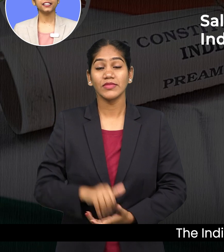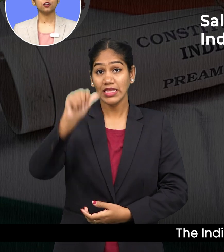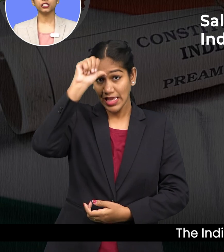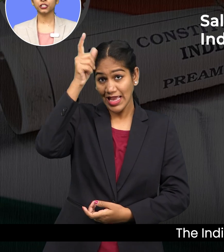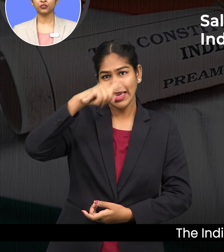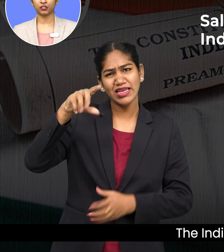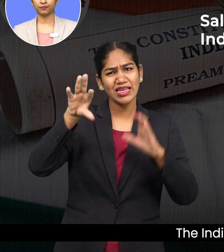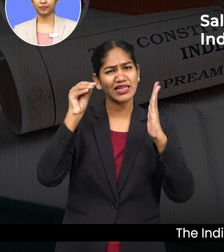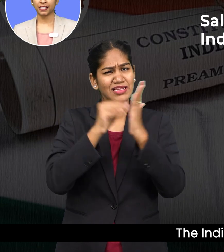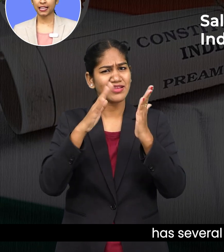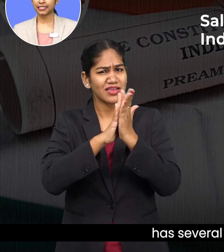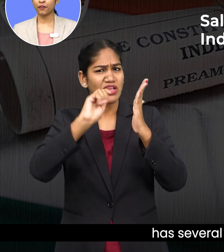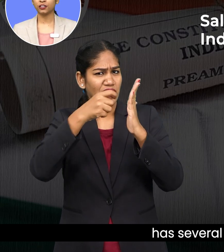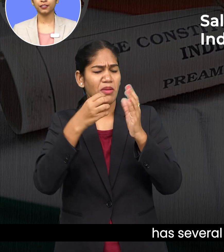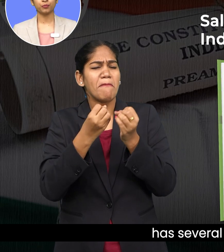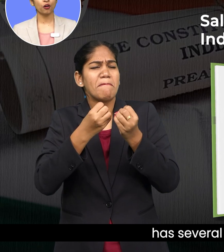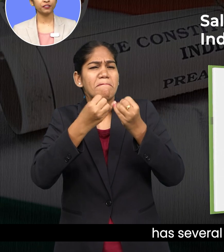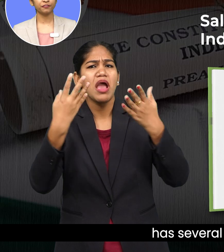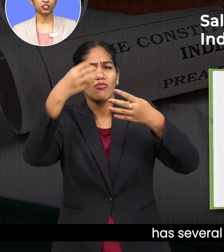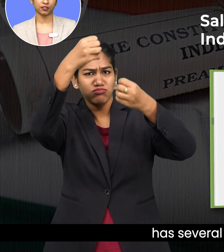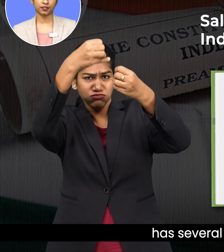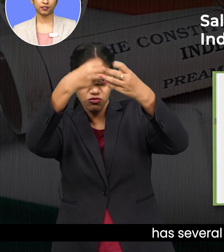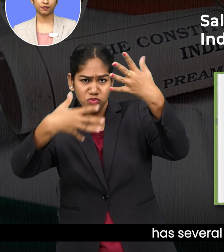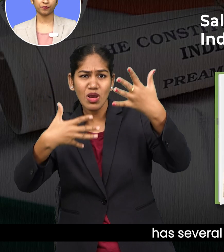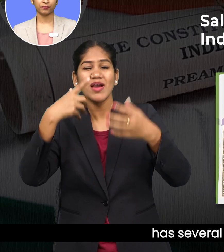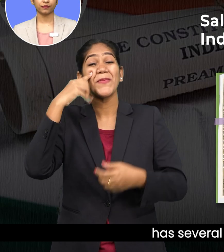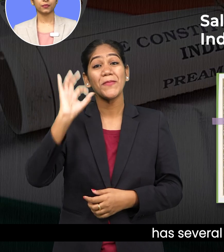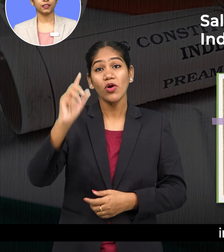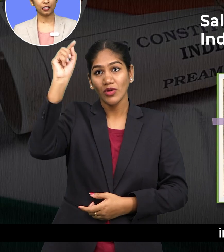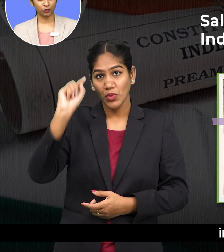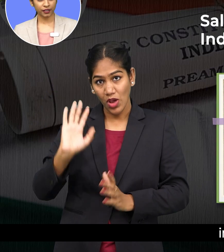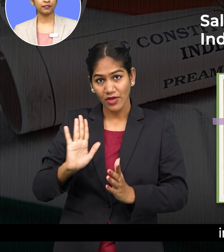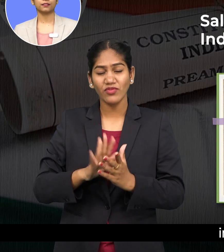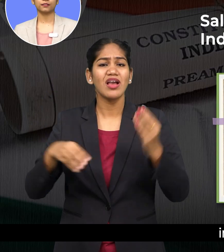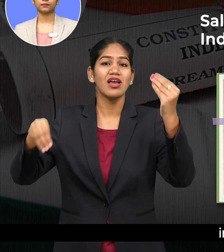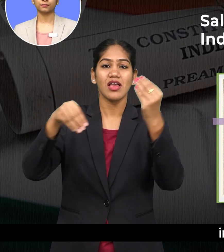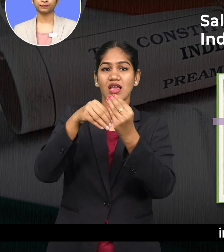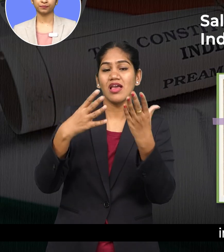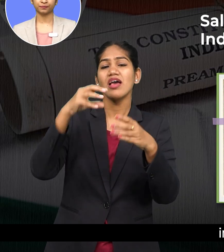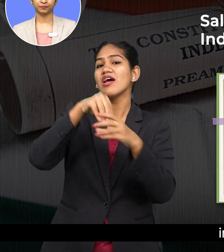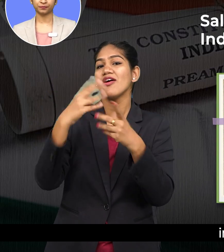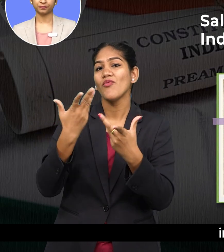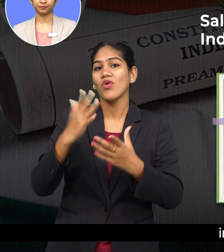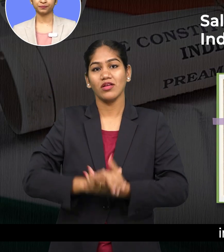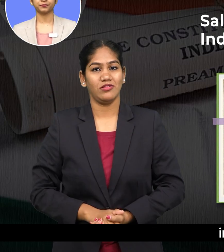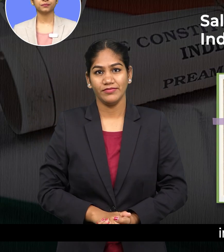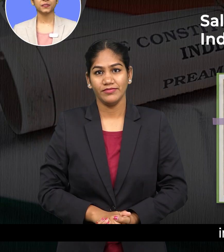The Indian Constitution has several important features, including